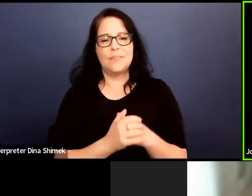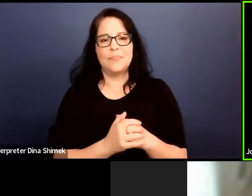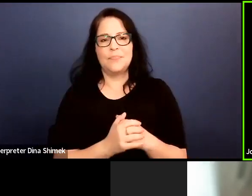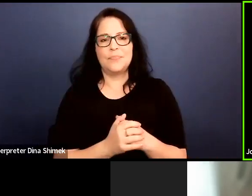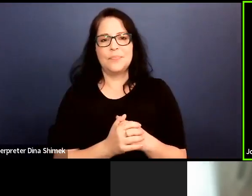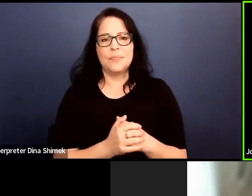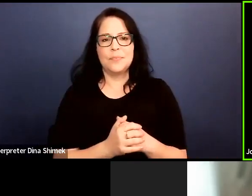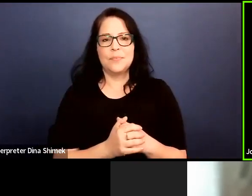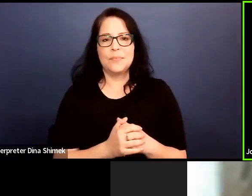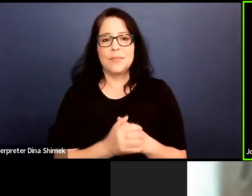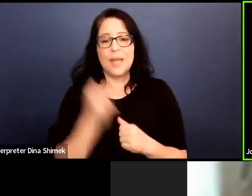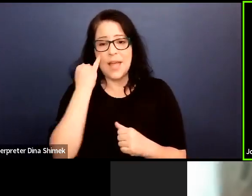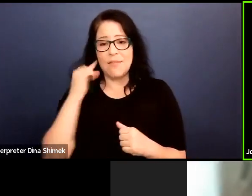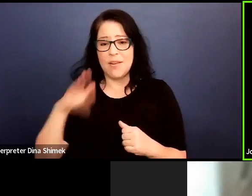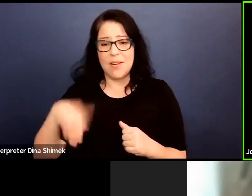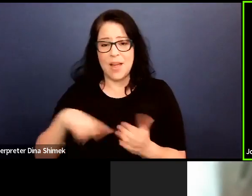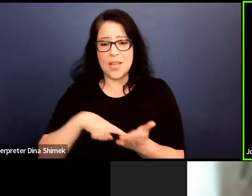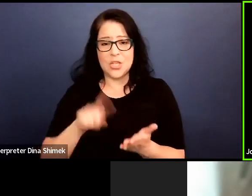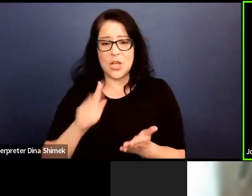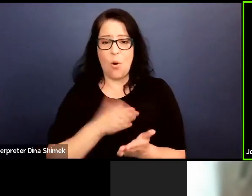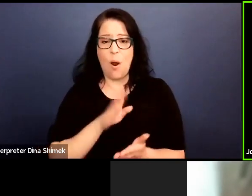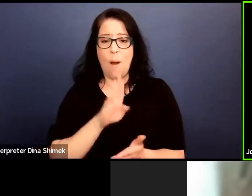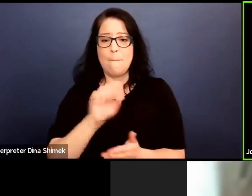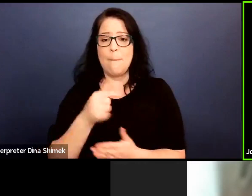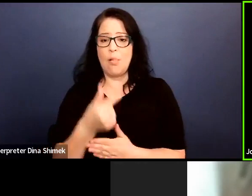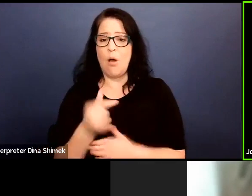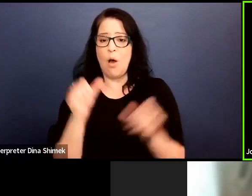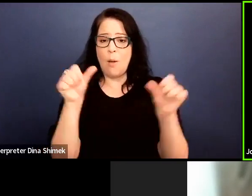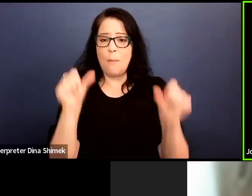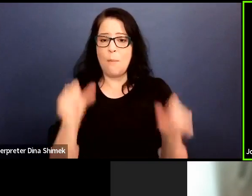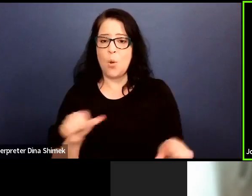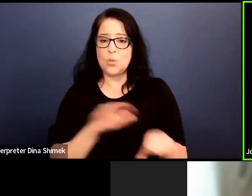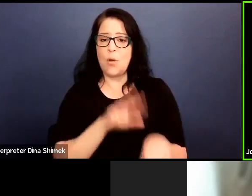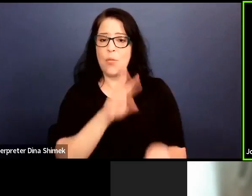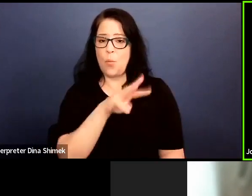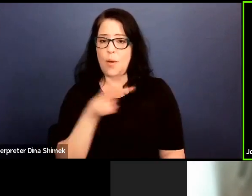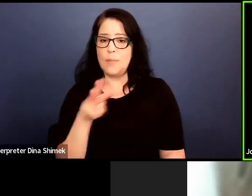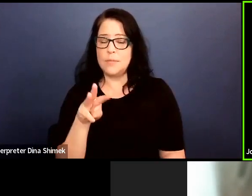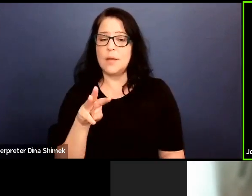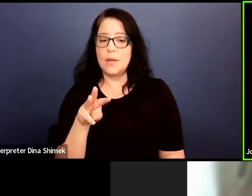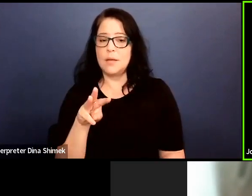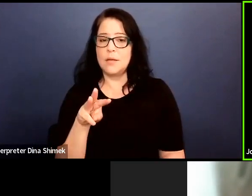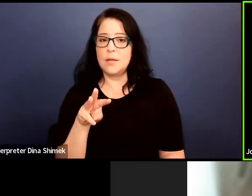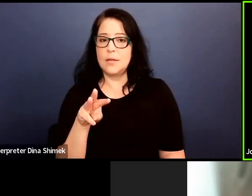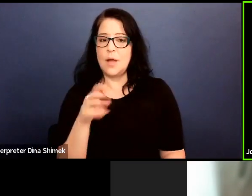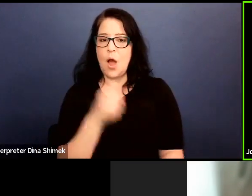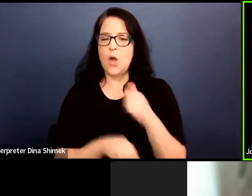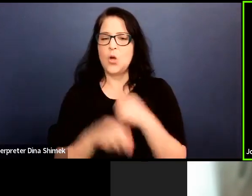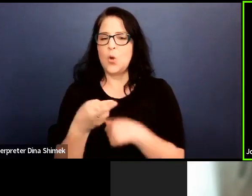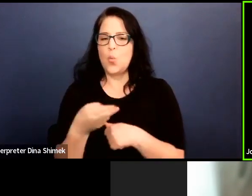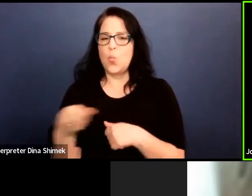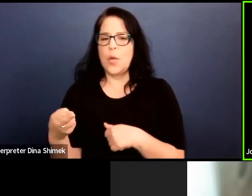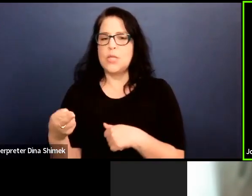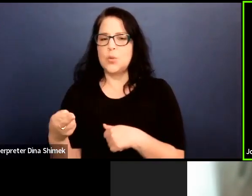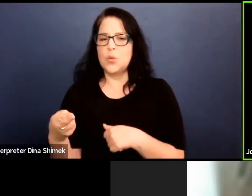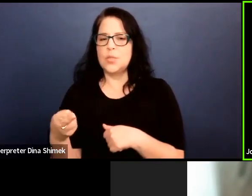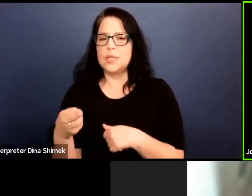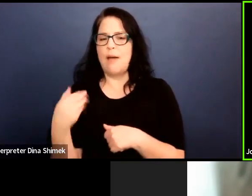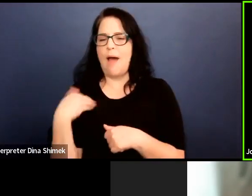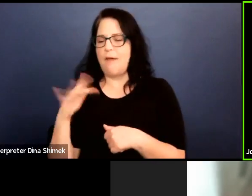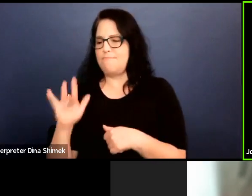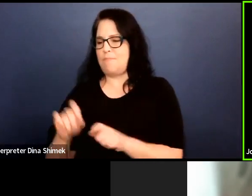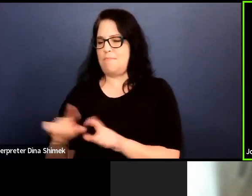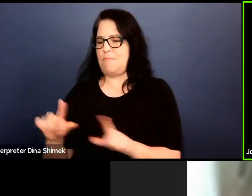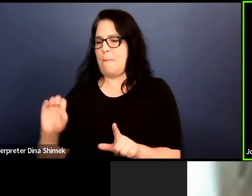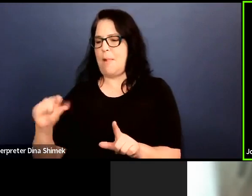everybody, if you haven't checked out our blog post on our website, under our resources, you can go to the blog post, or